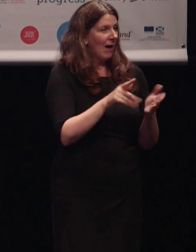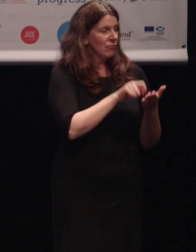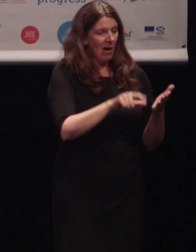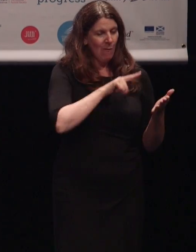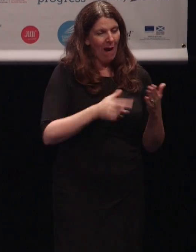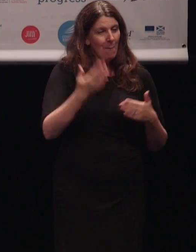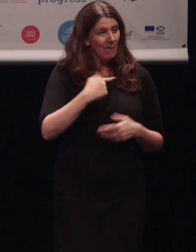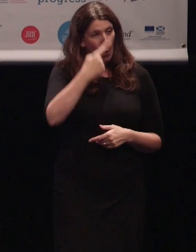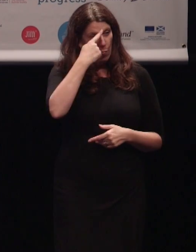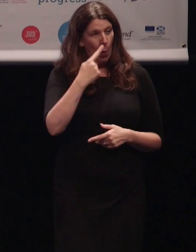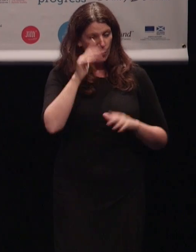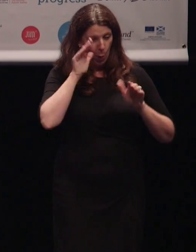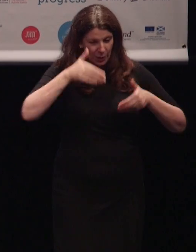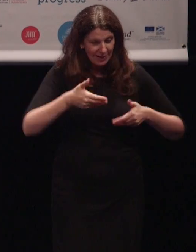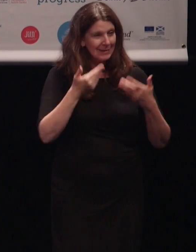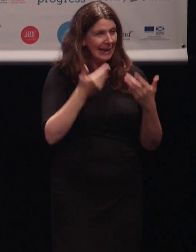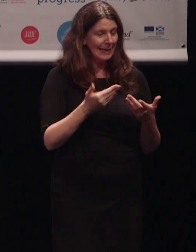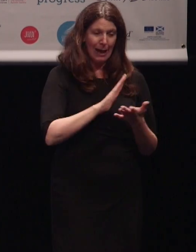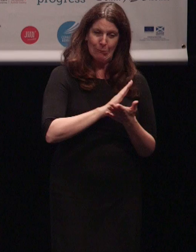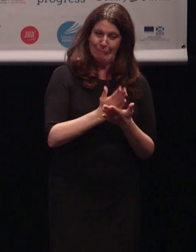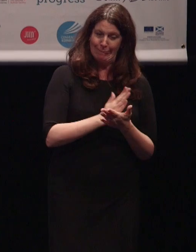but it could have been PANDAS. I think so.